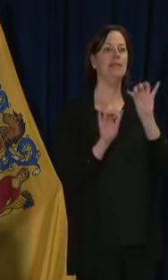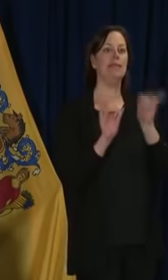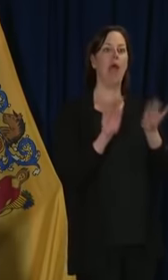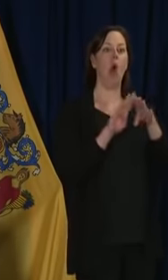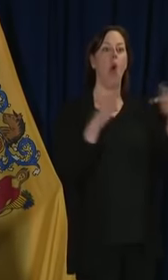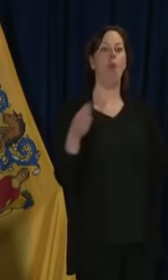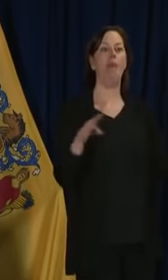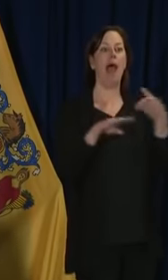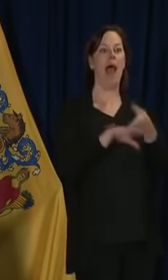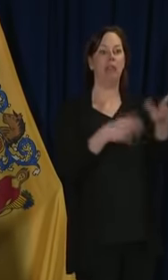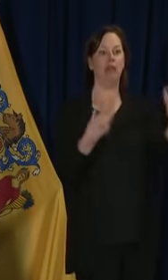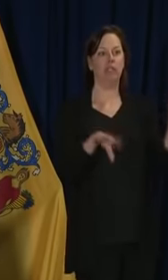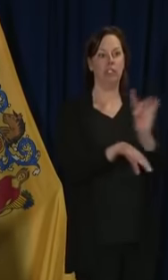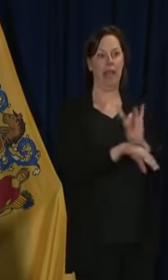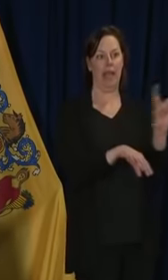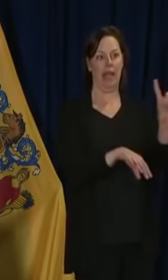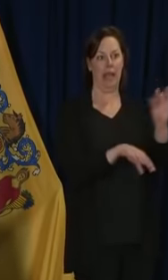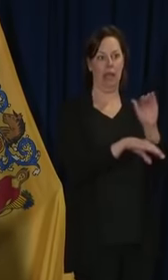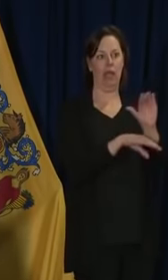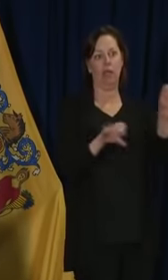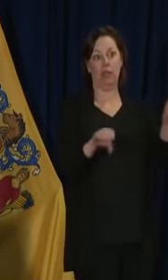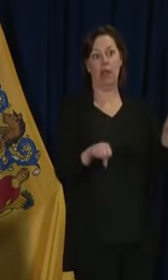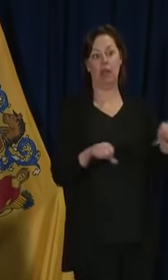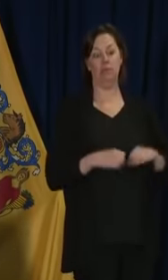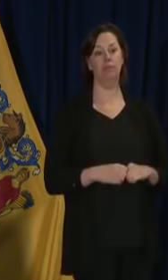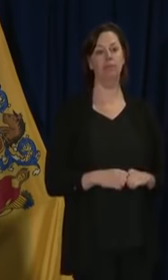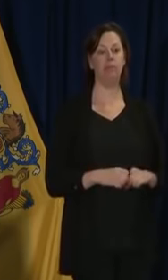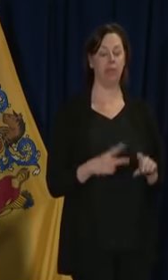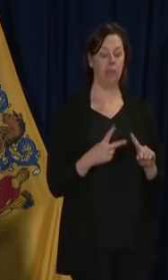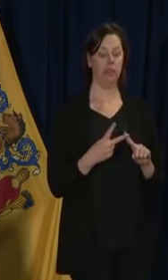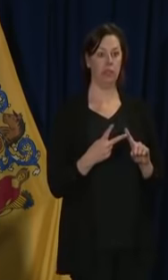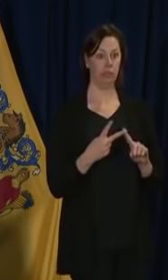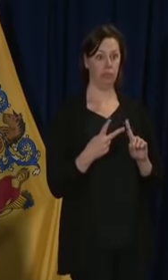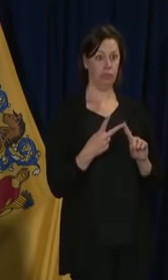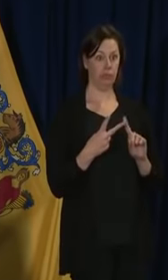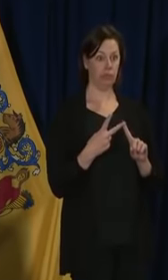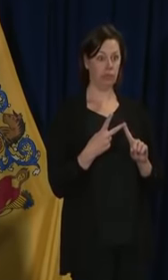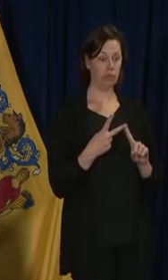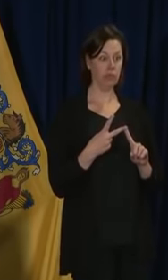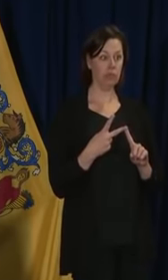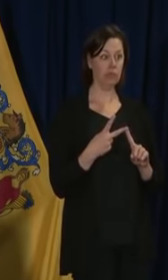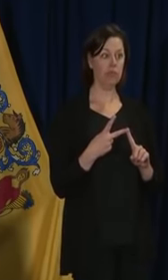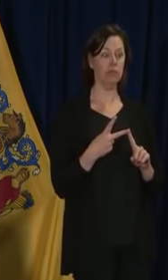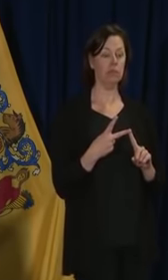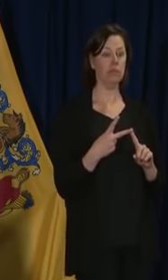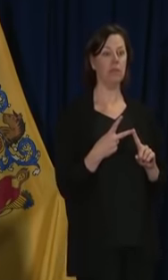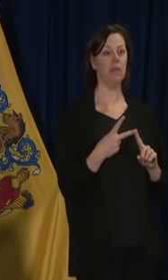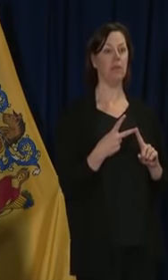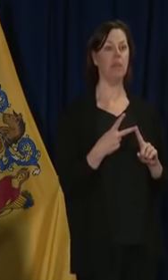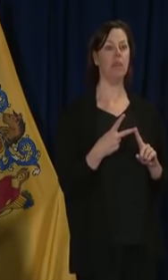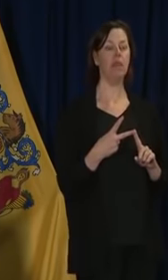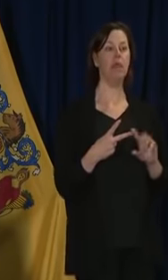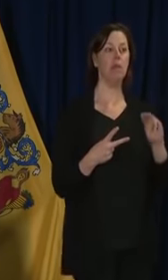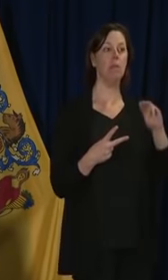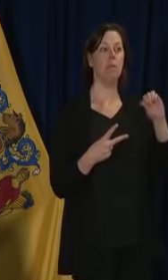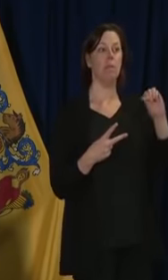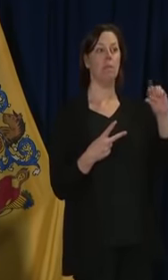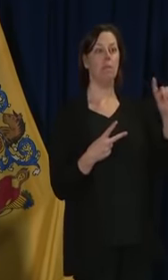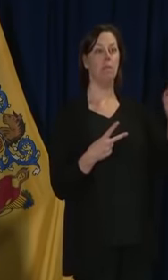o'clock. So that's number one. Number two, I'd say that the answer is consistent with what Matt handed me